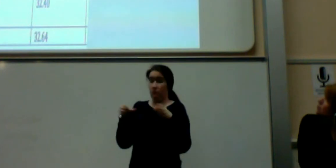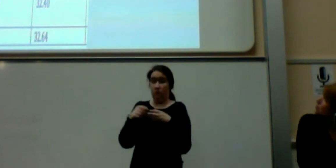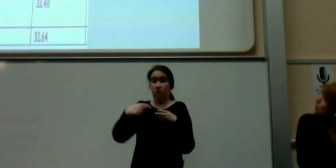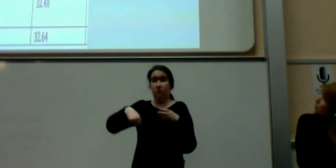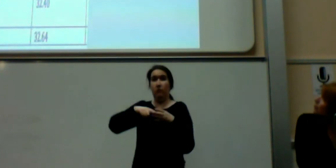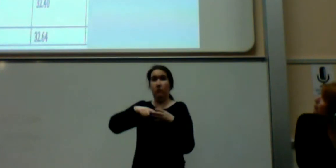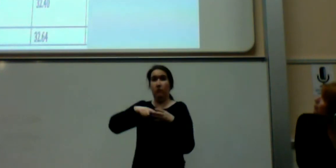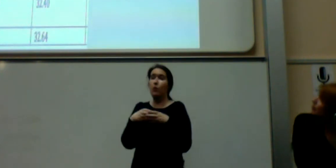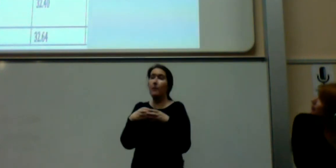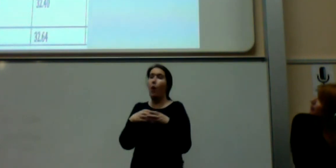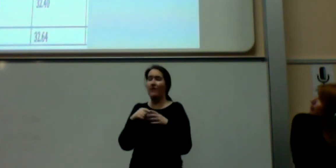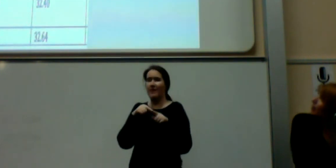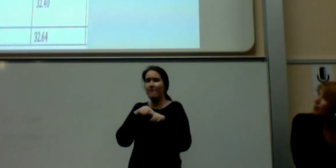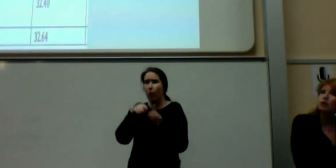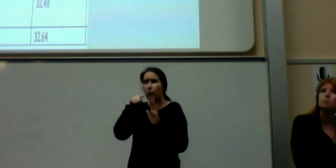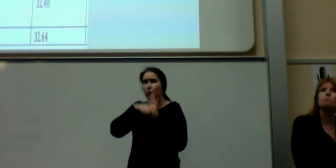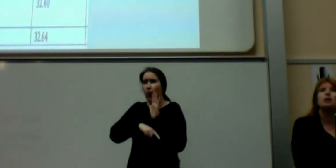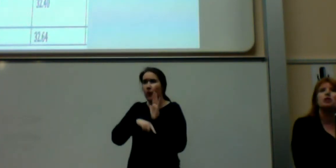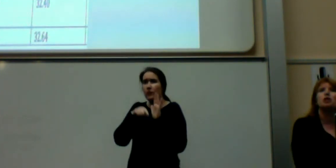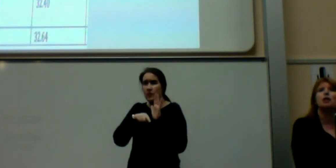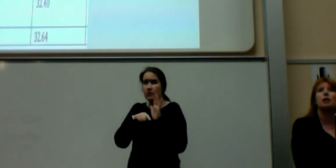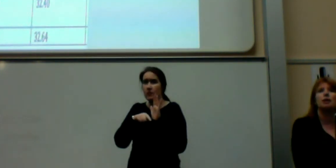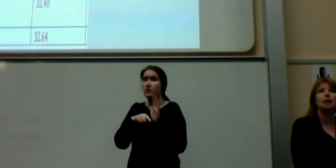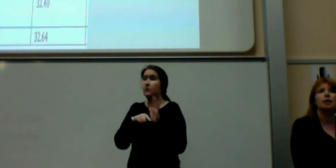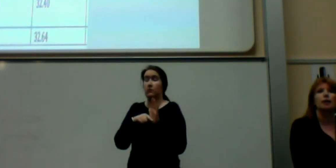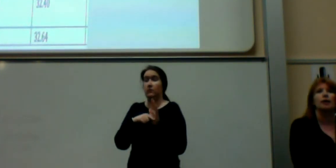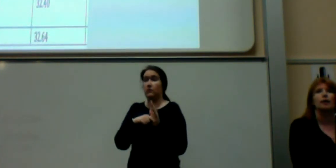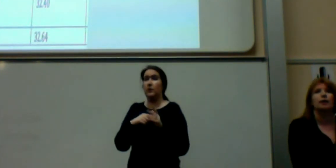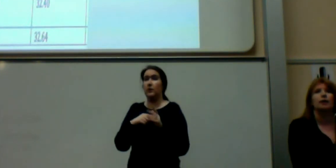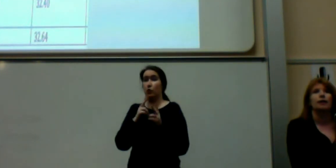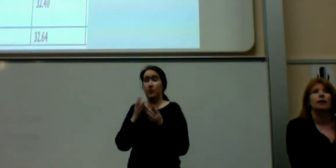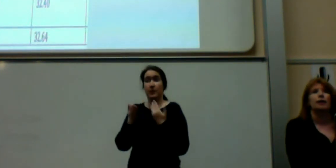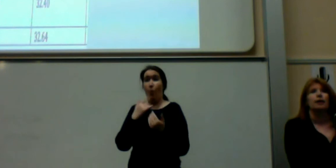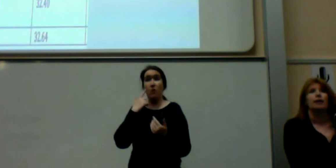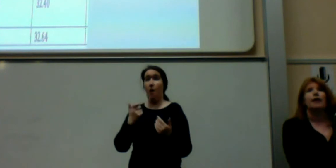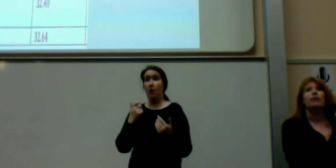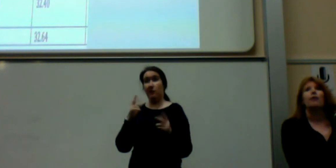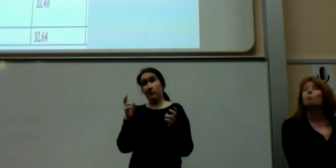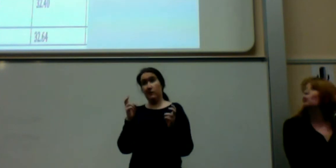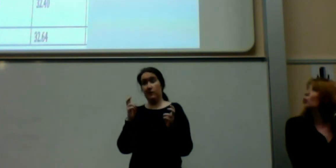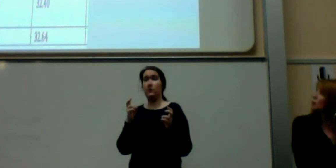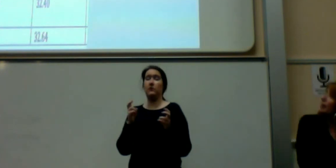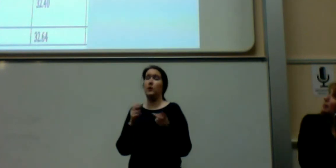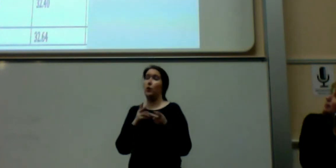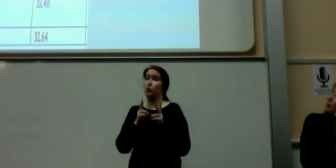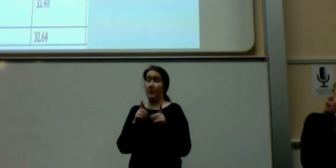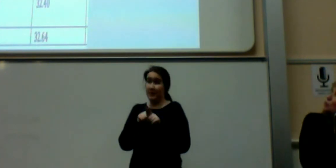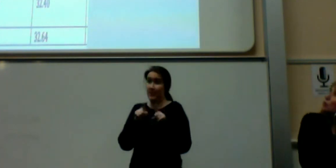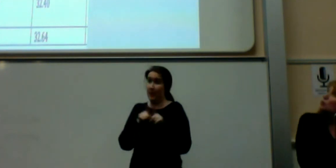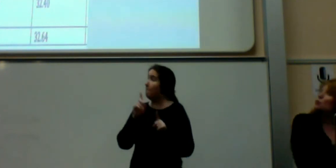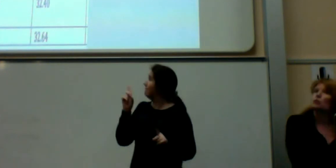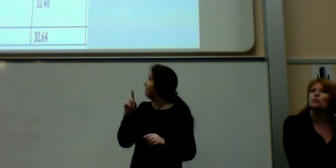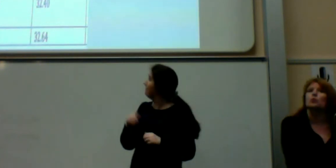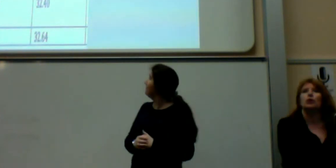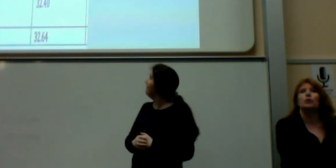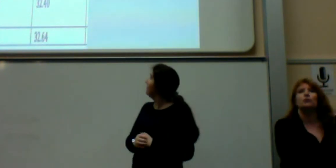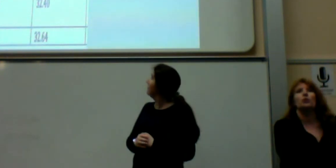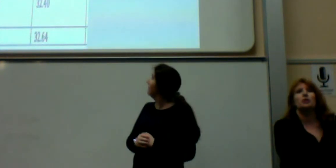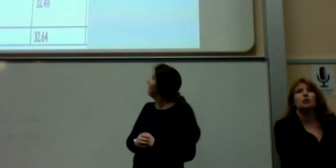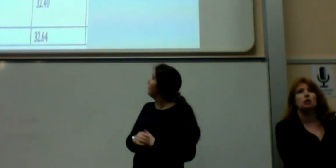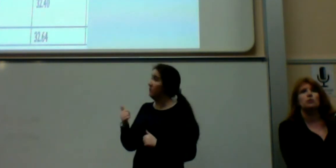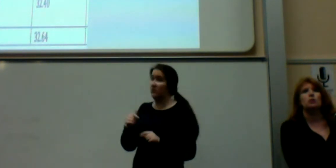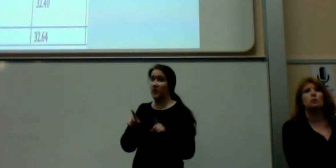norms way of thinking, they were actually much younger. They thought more like students who